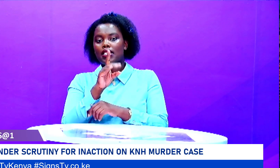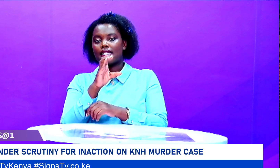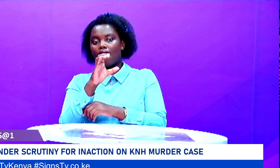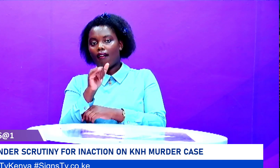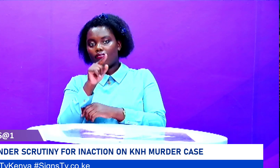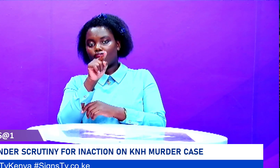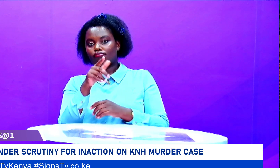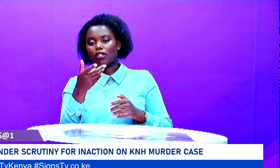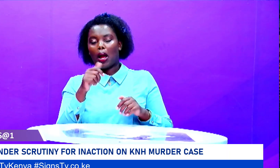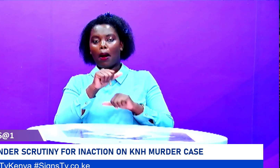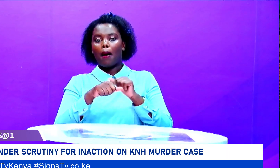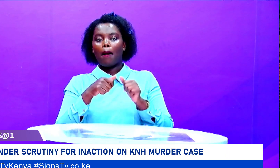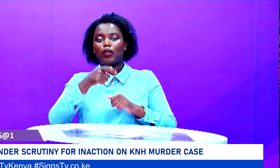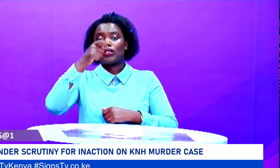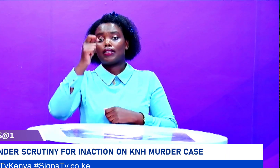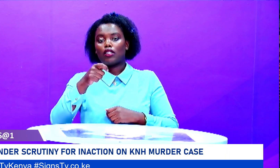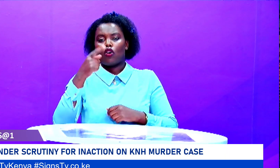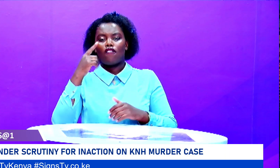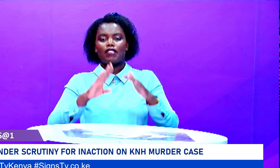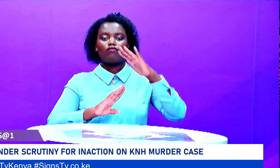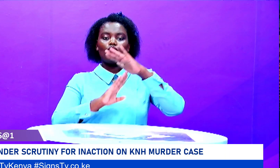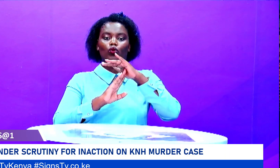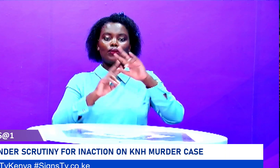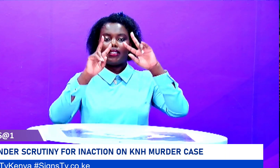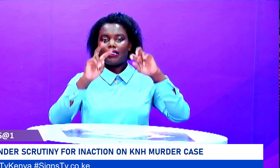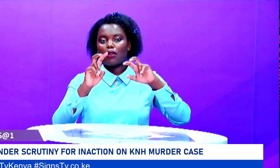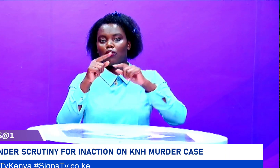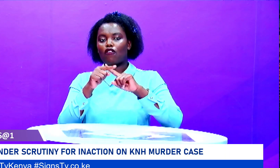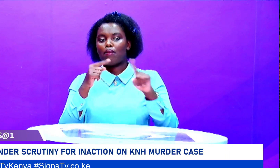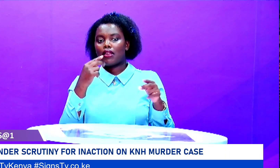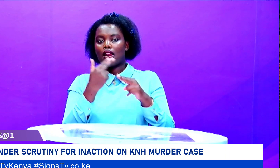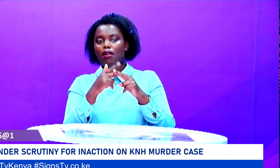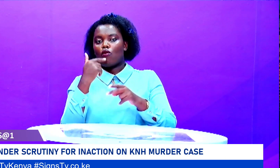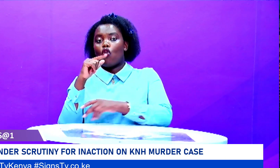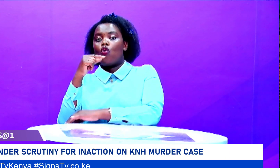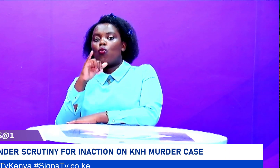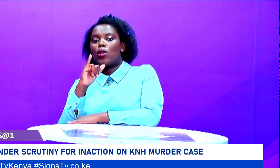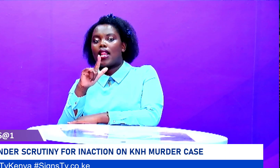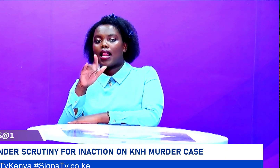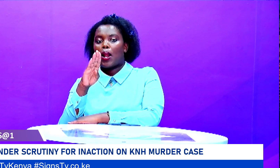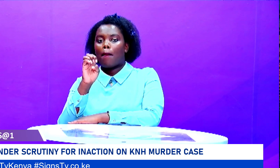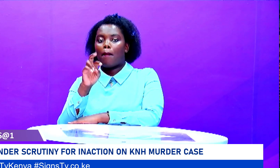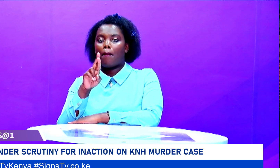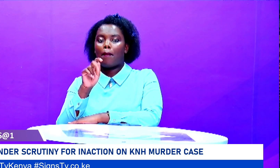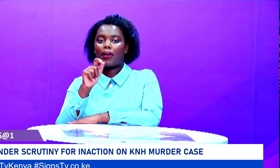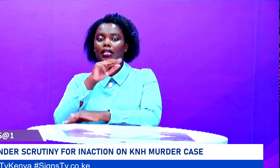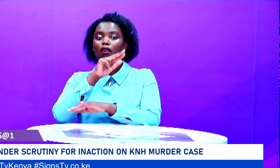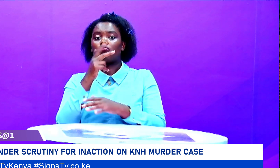failure to act on recommendation by the Directorate of Criminal Investigation, DCI,